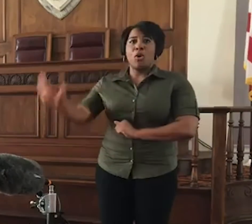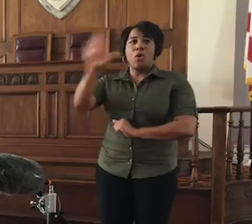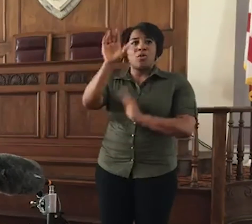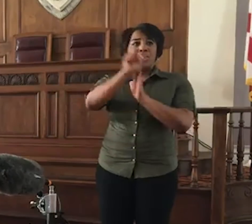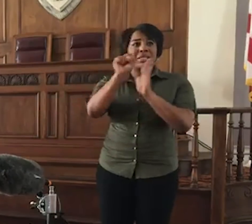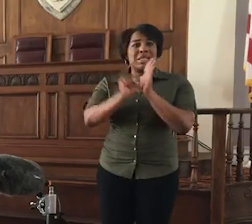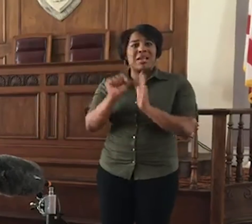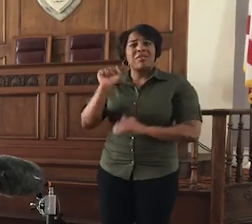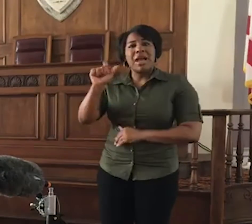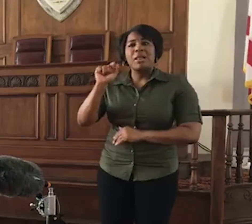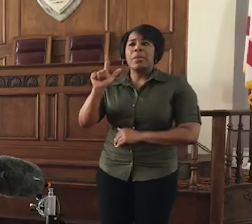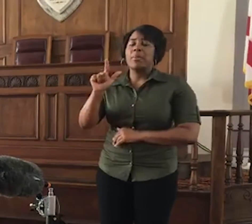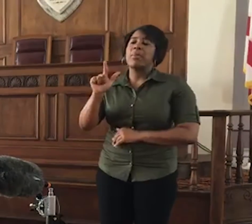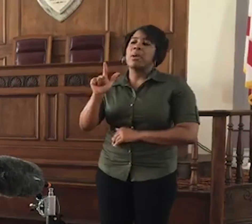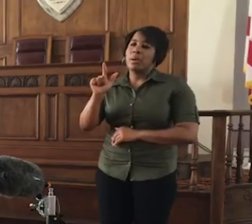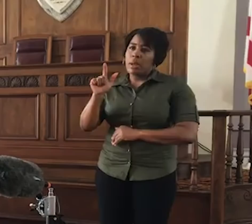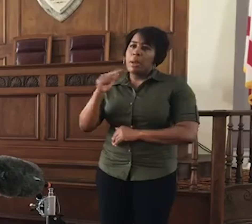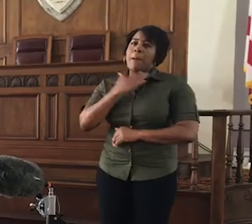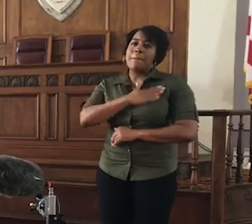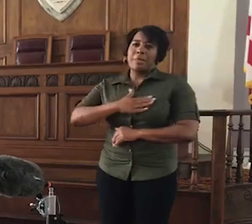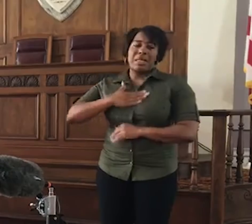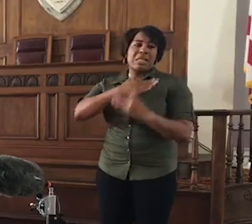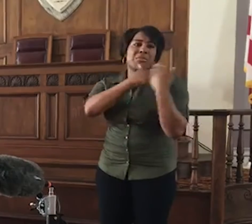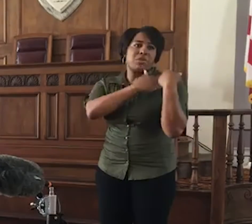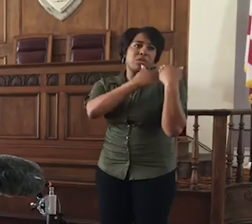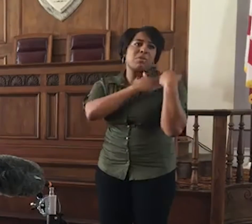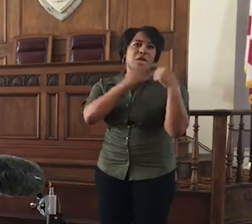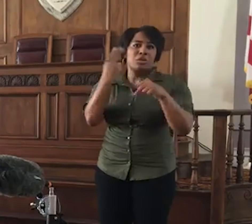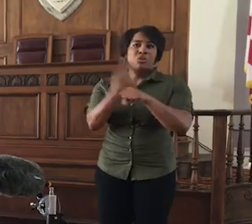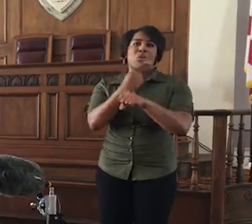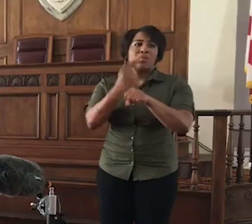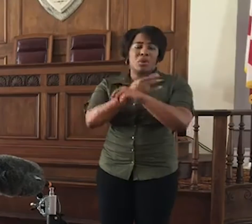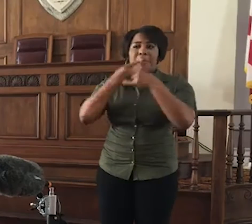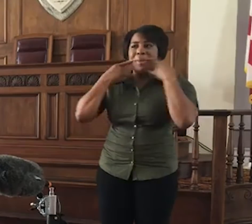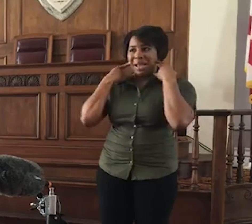practice personal responsibility and wear a mask.